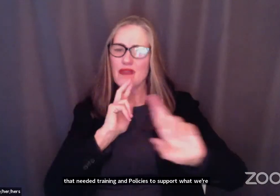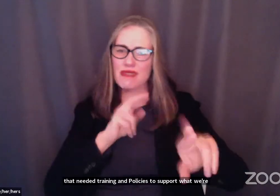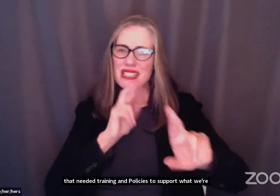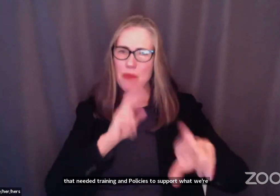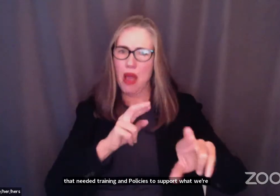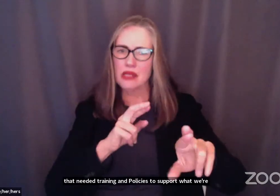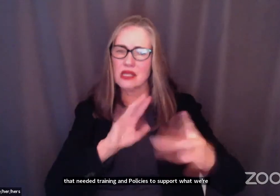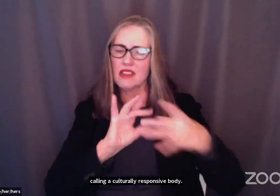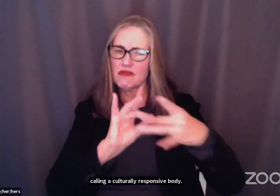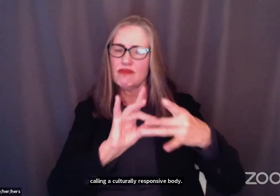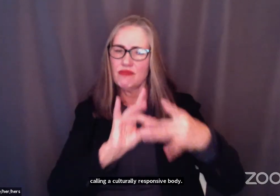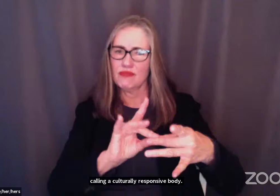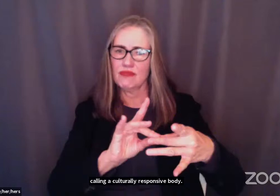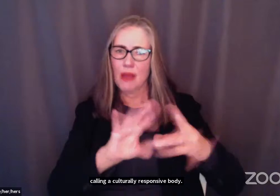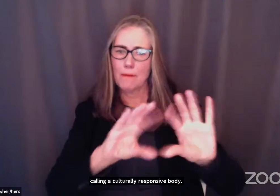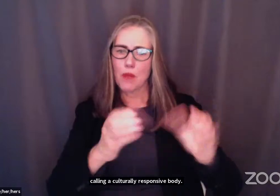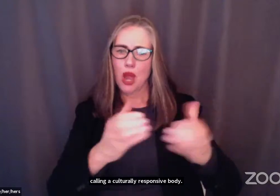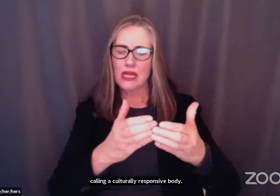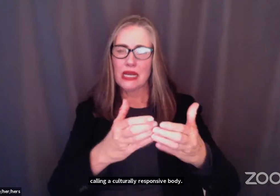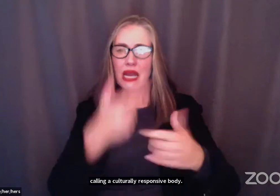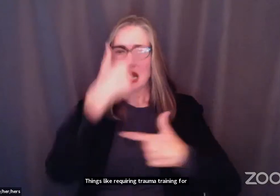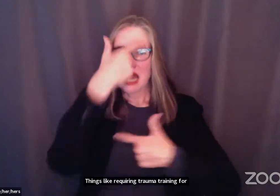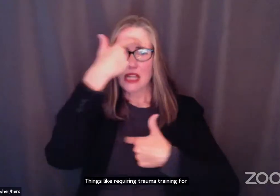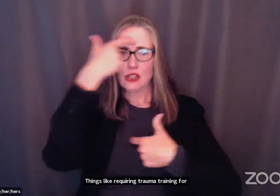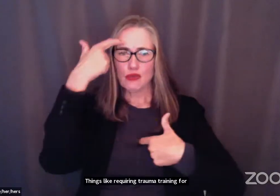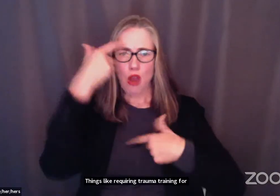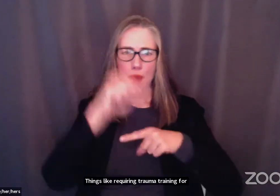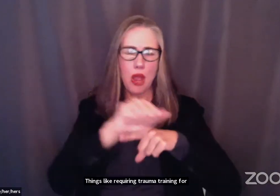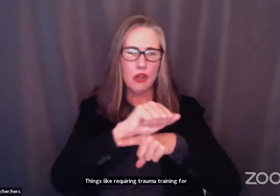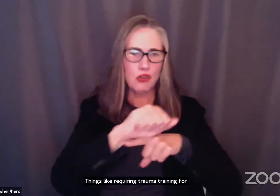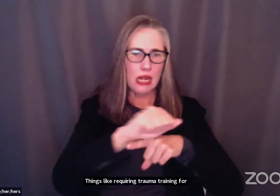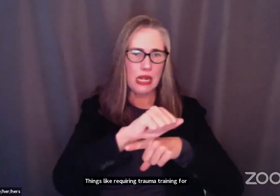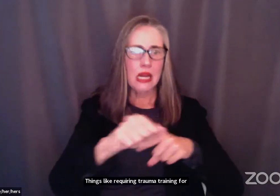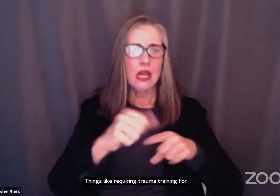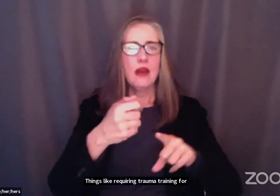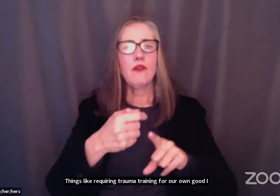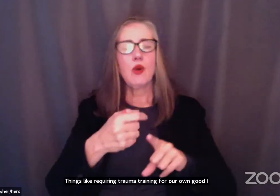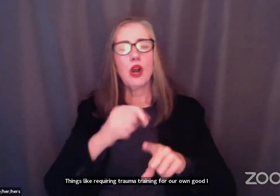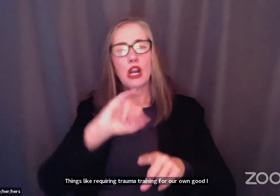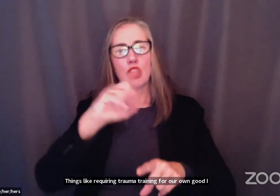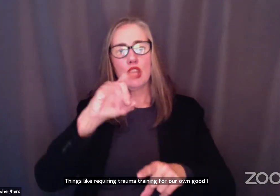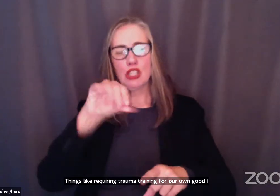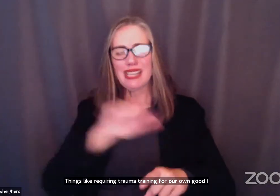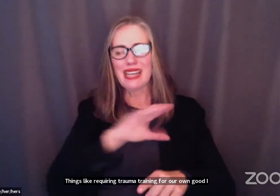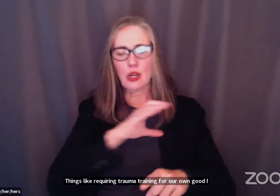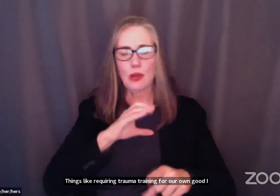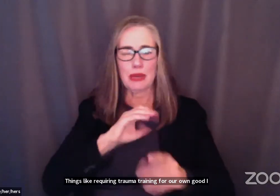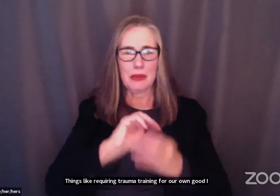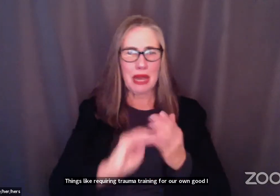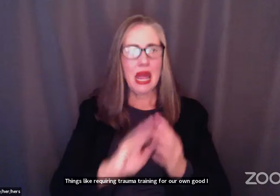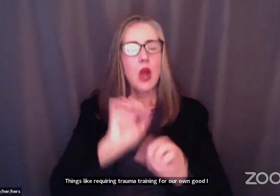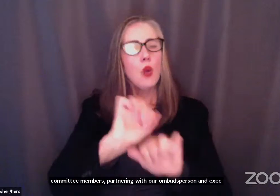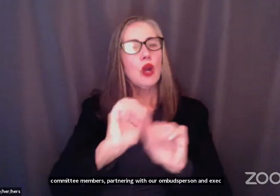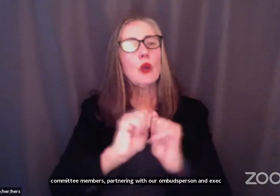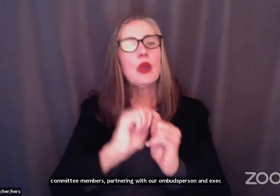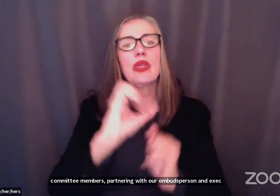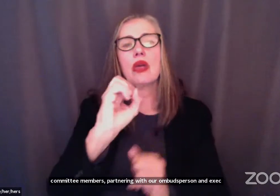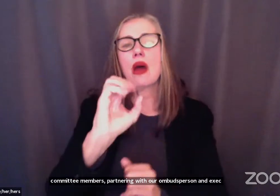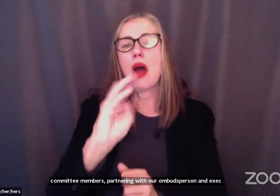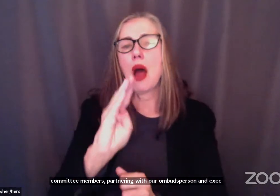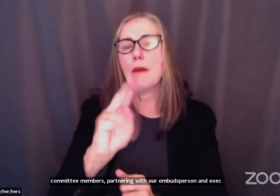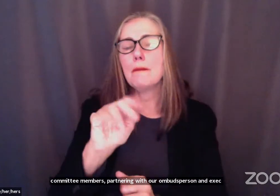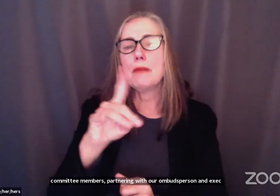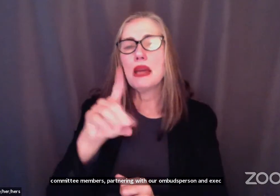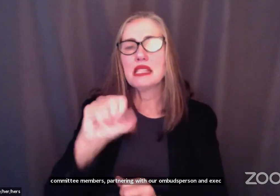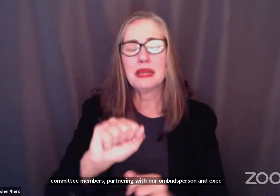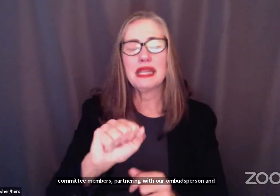Things like requiring trauma training for our own JEDI Committee members, partnering with our ombudsperson and executive director